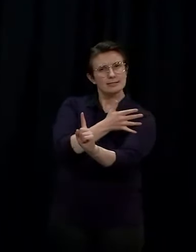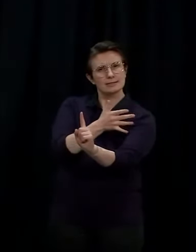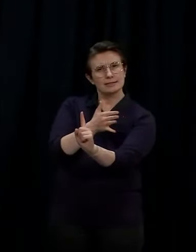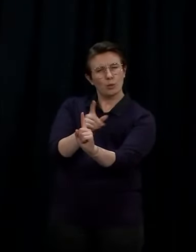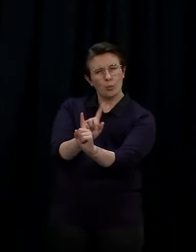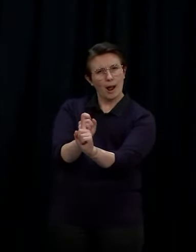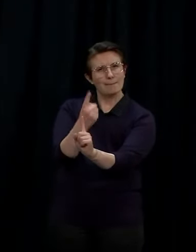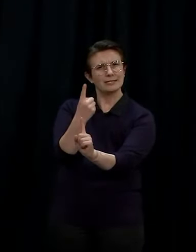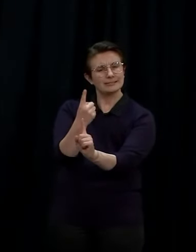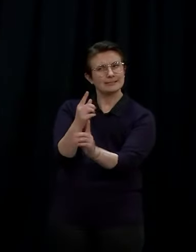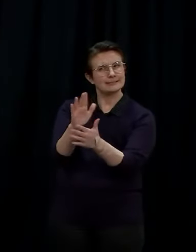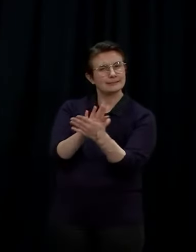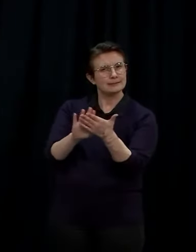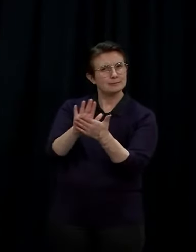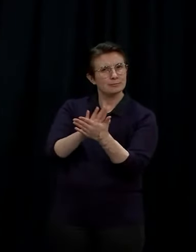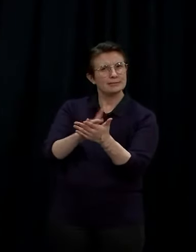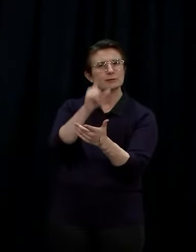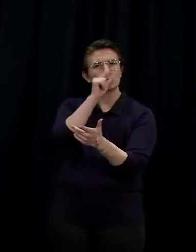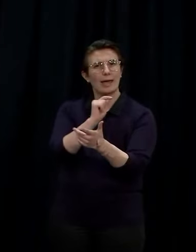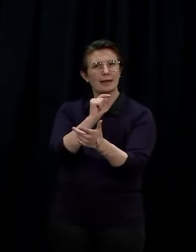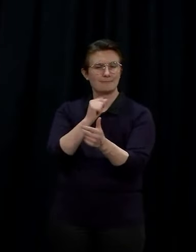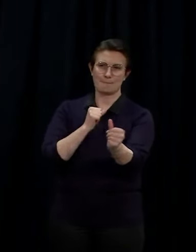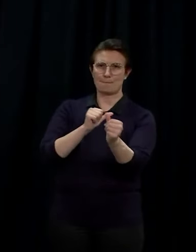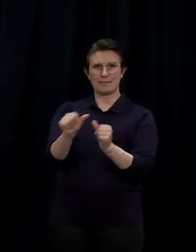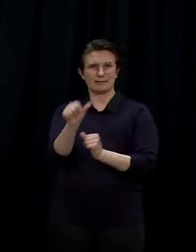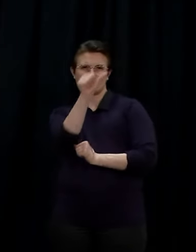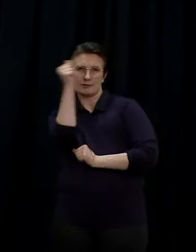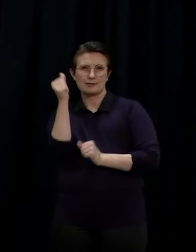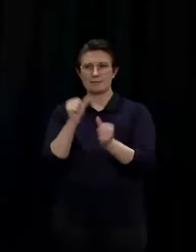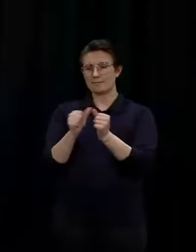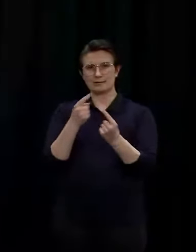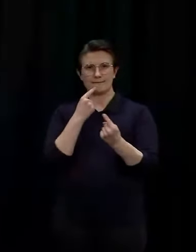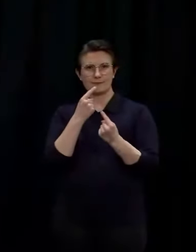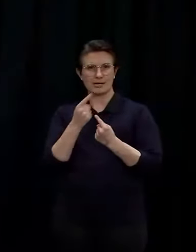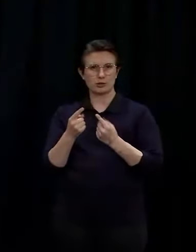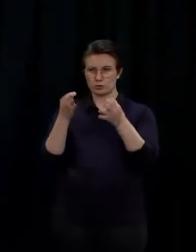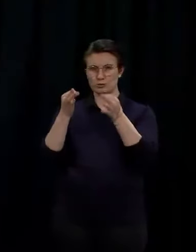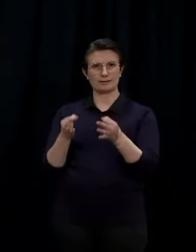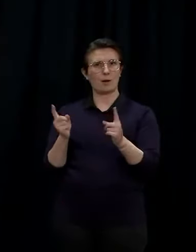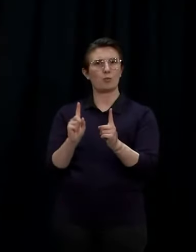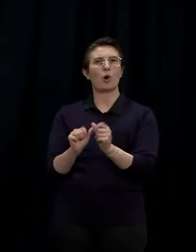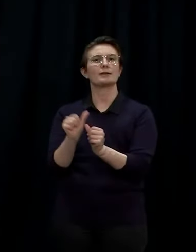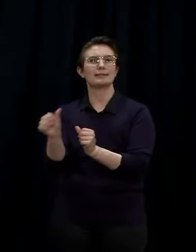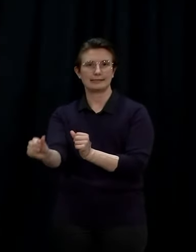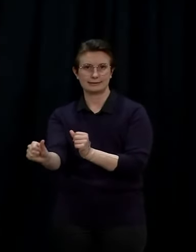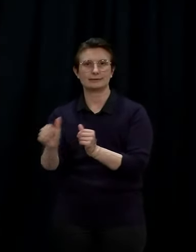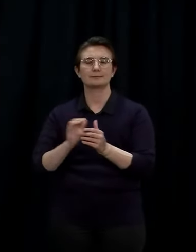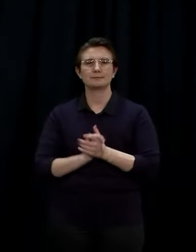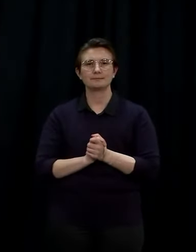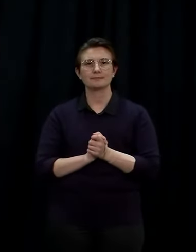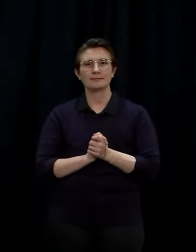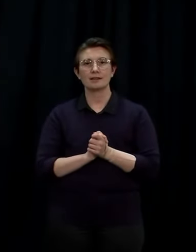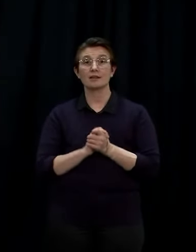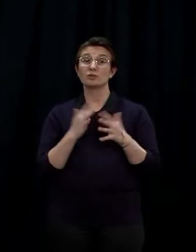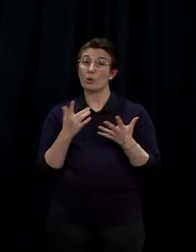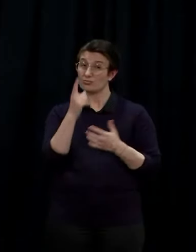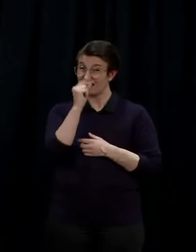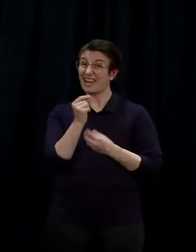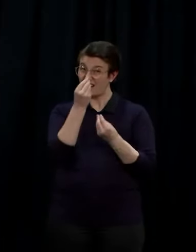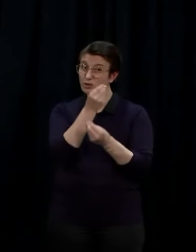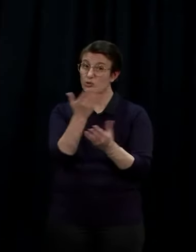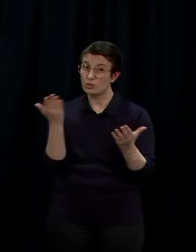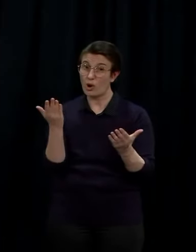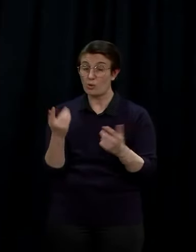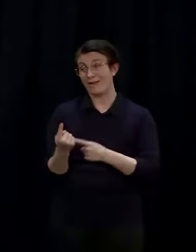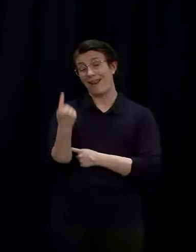can. But I do want to indicate now that based on the size of the outbreak, which is larger than August last